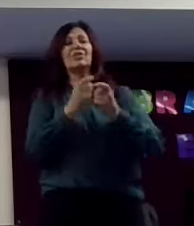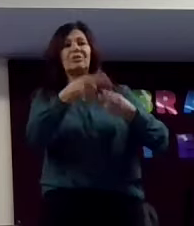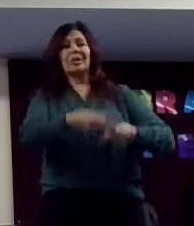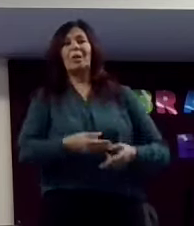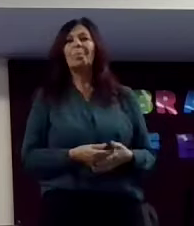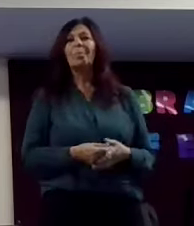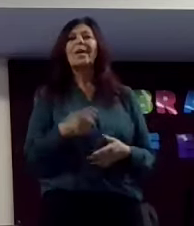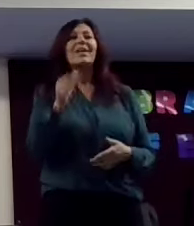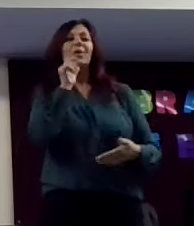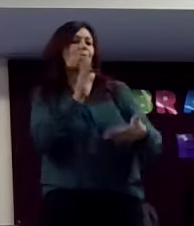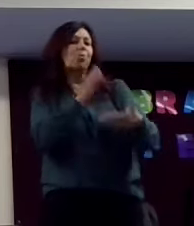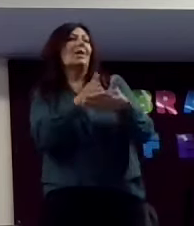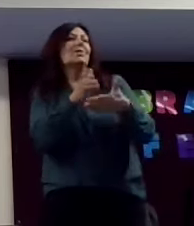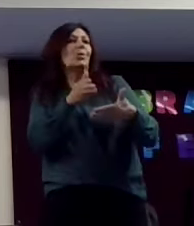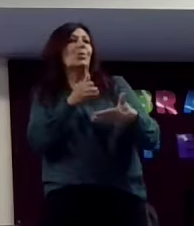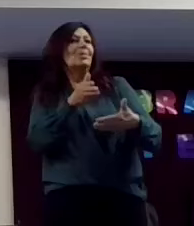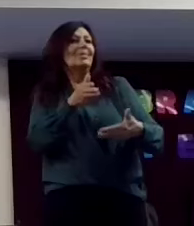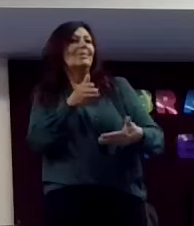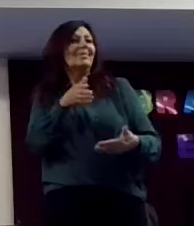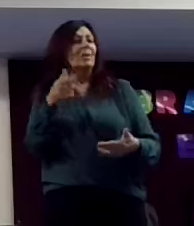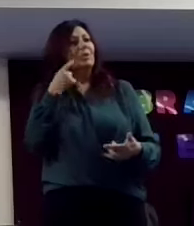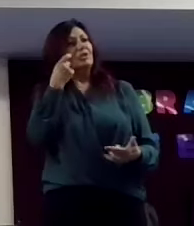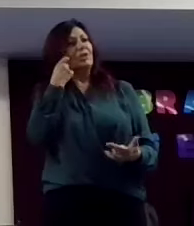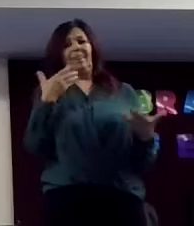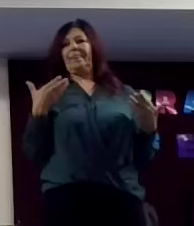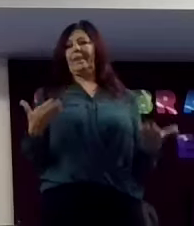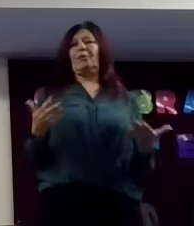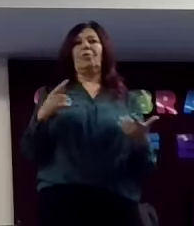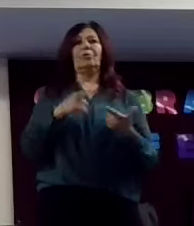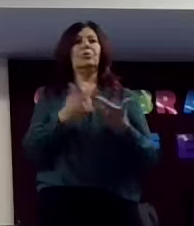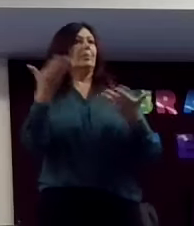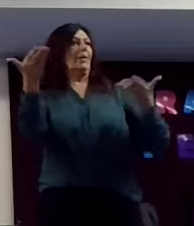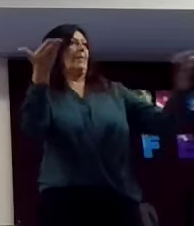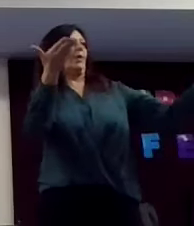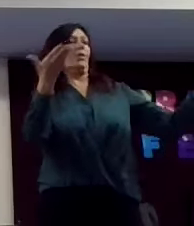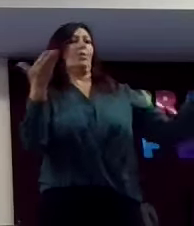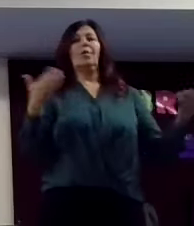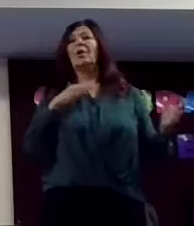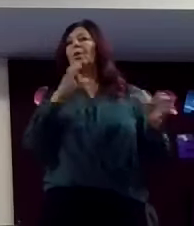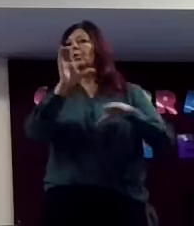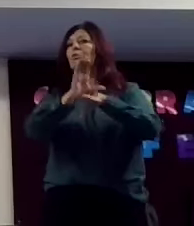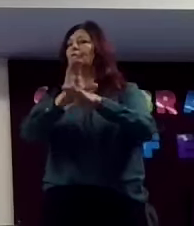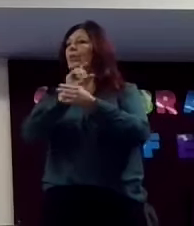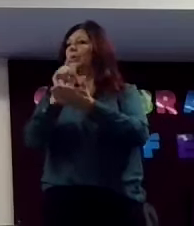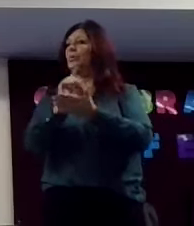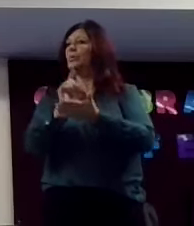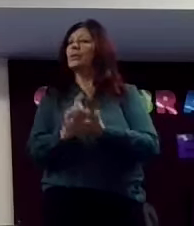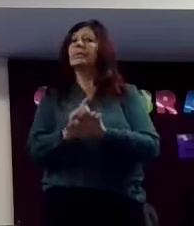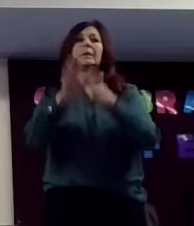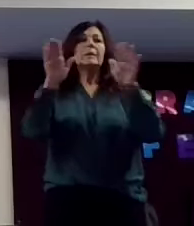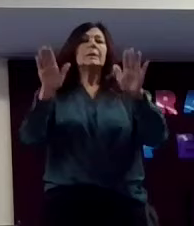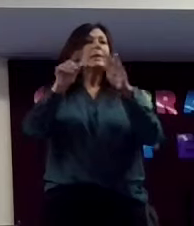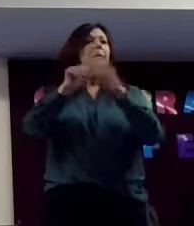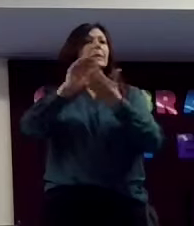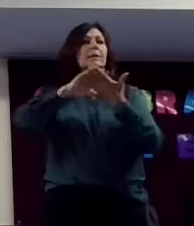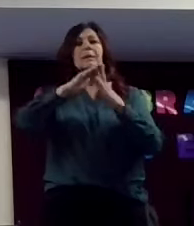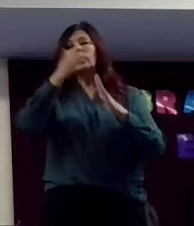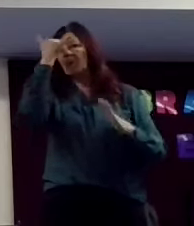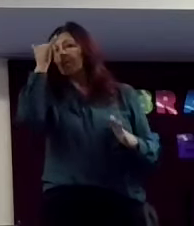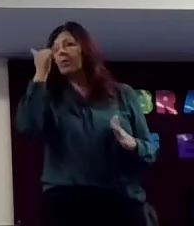name of it because they don't prosecute cases. We are just there to be out in the community. I go to churches every week, every Sunday in the city of